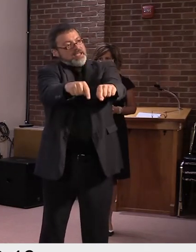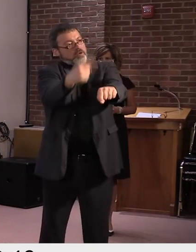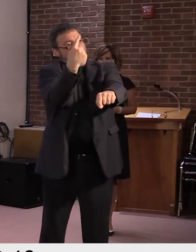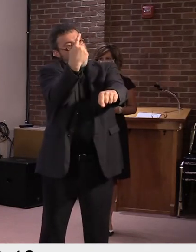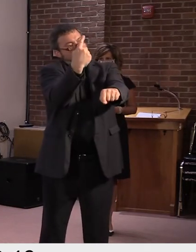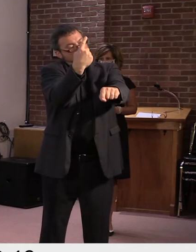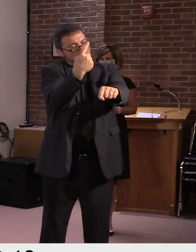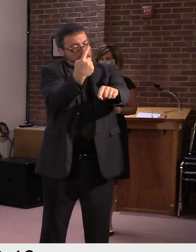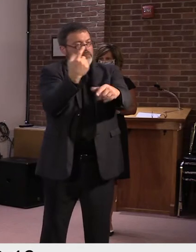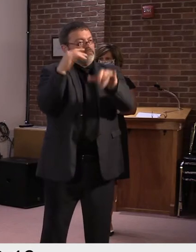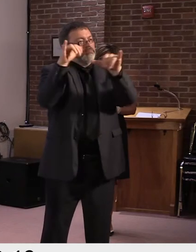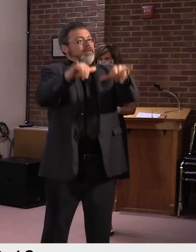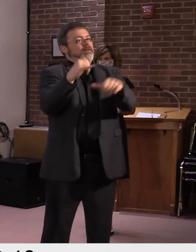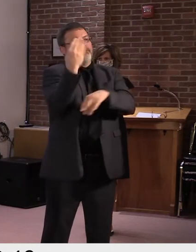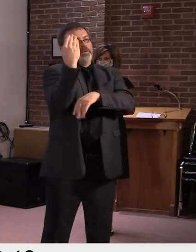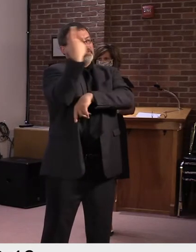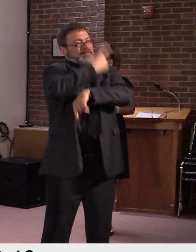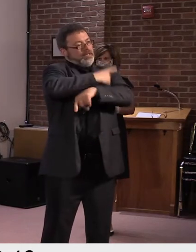from